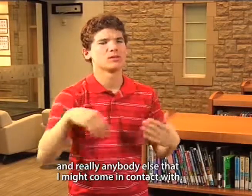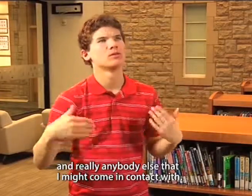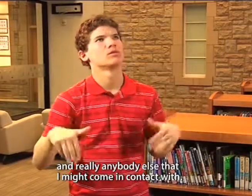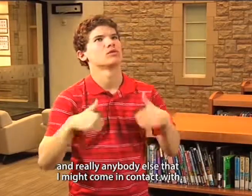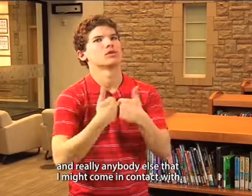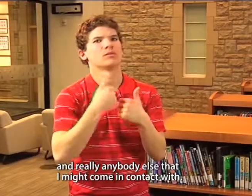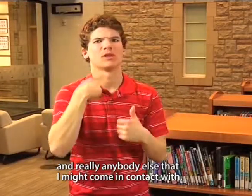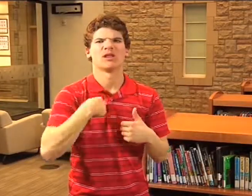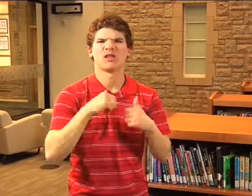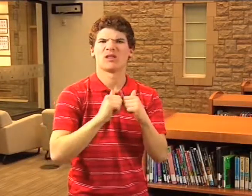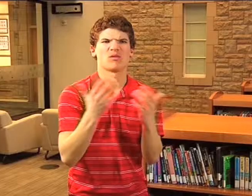with.